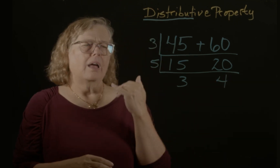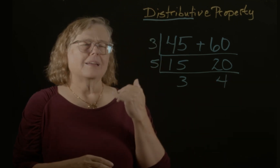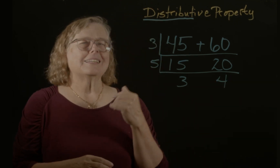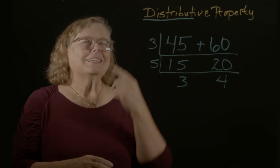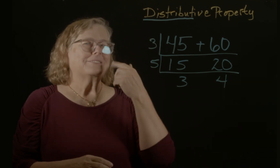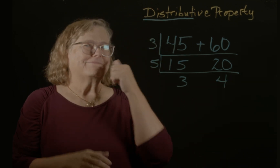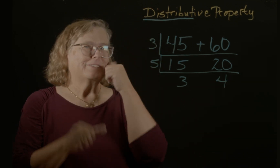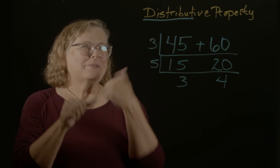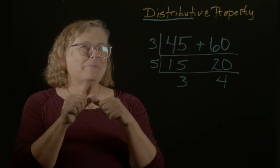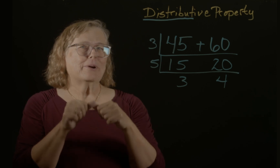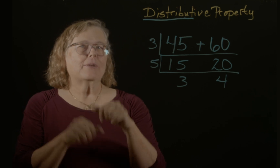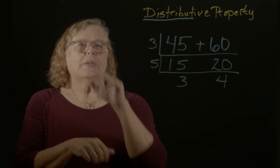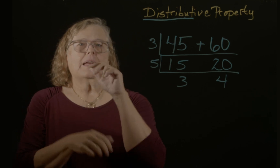done. Do you remember why we know we're done?